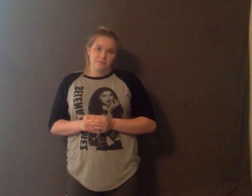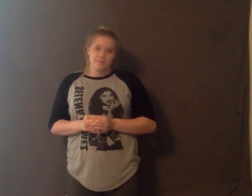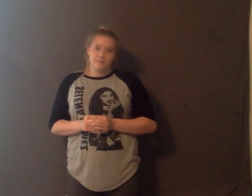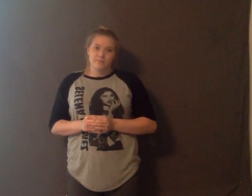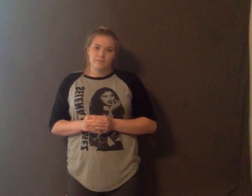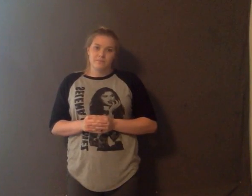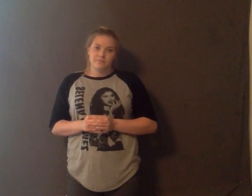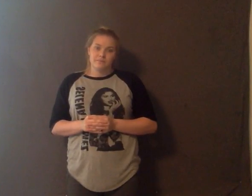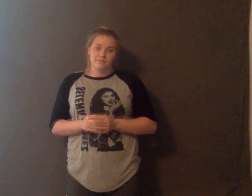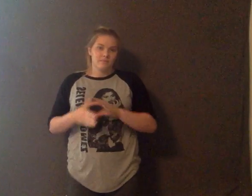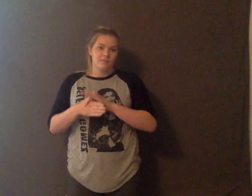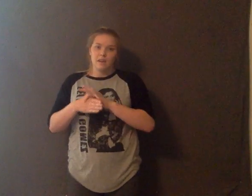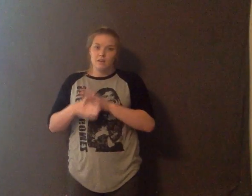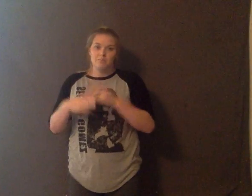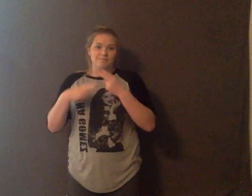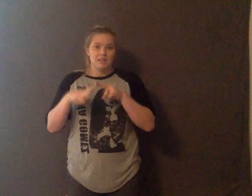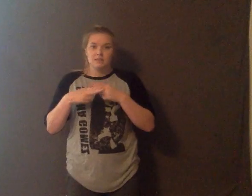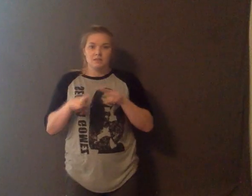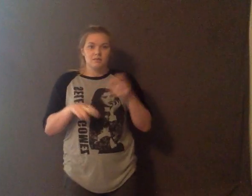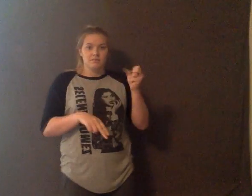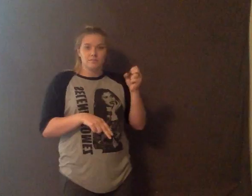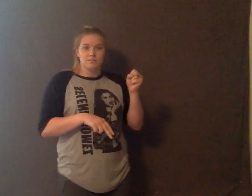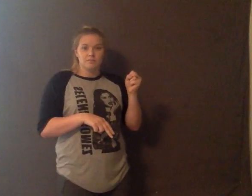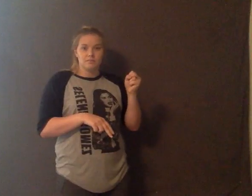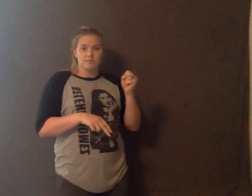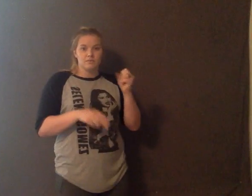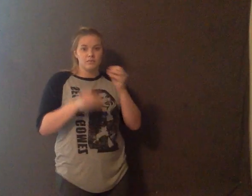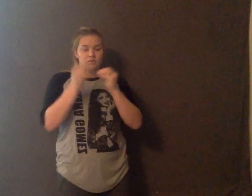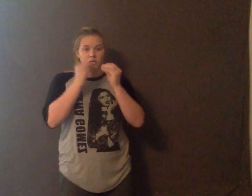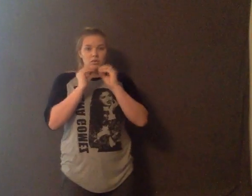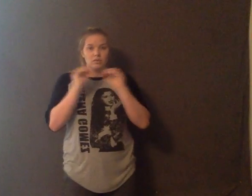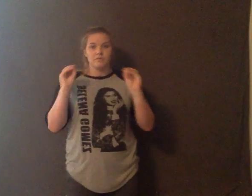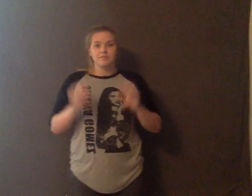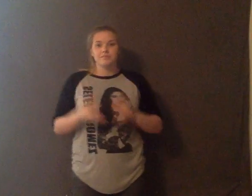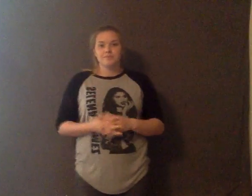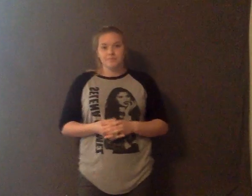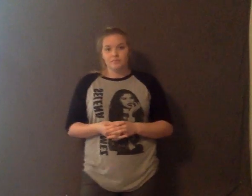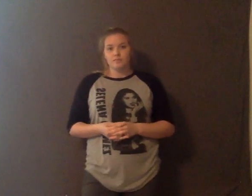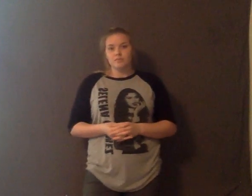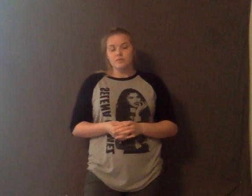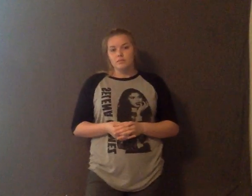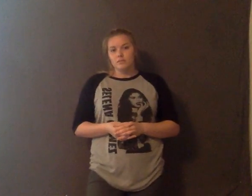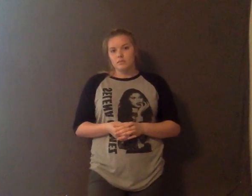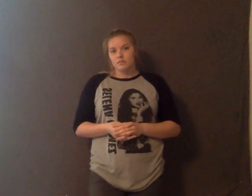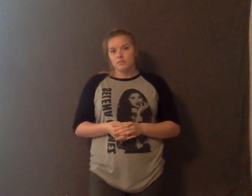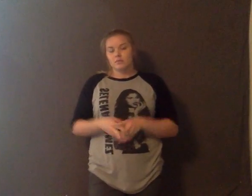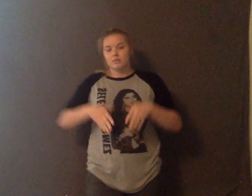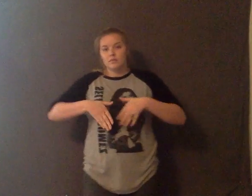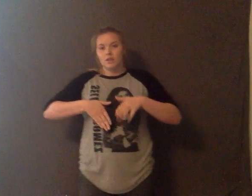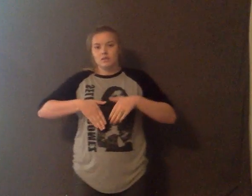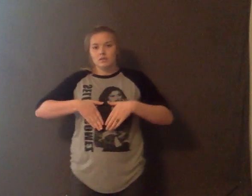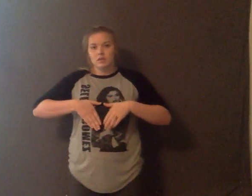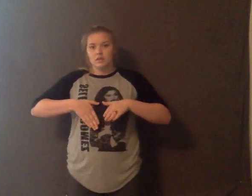get the animal products out of your diet and eat healthy foods. Came to True North to help me with my asthma and to lose a little weight,